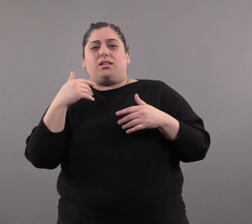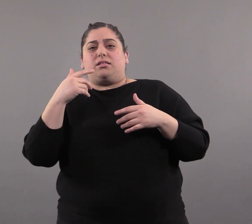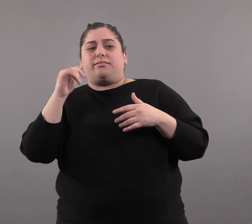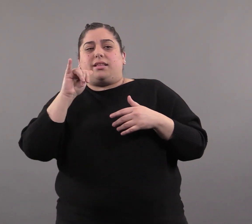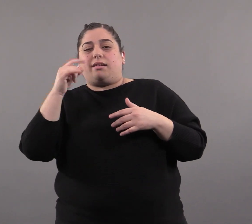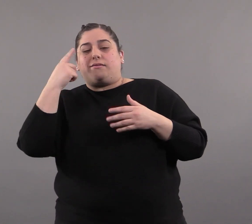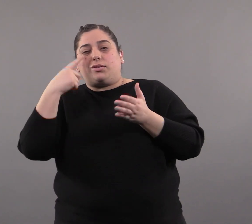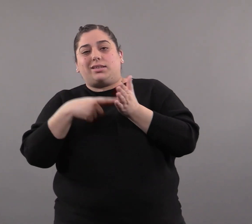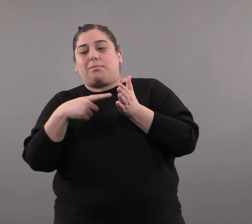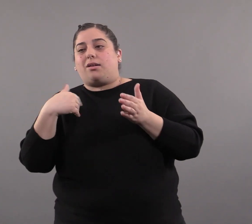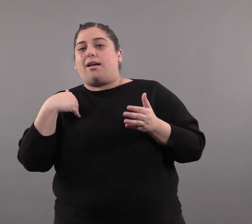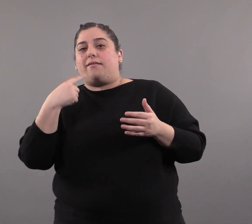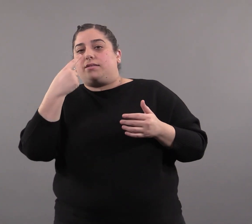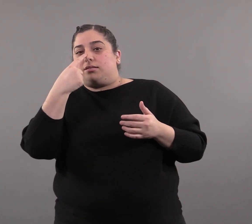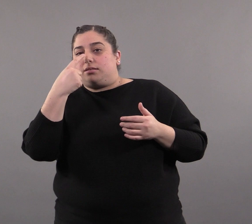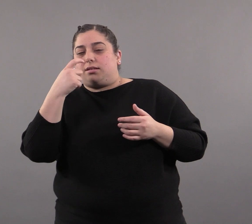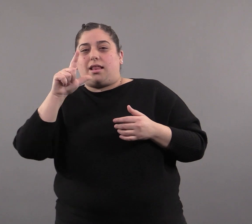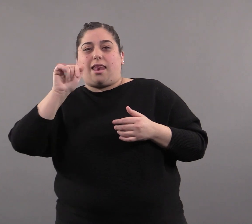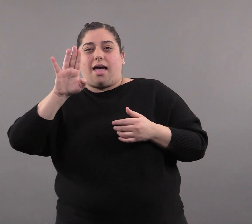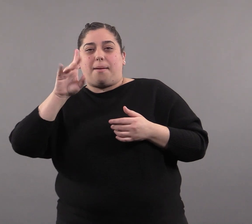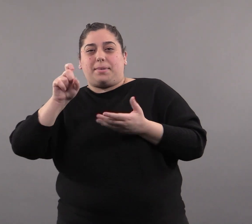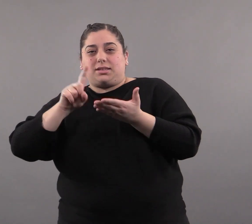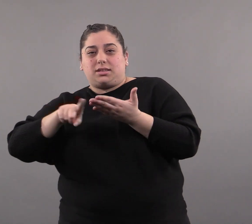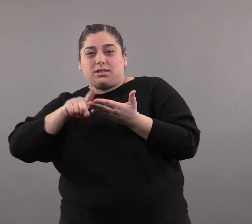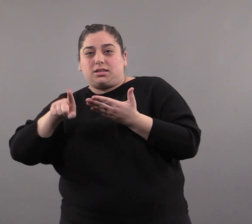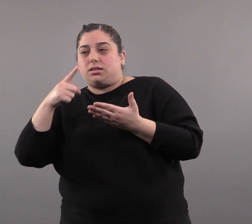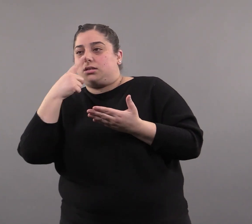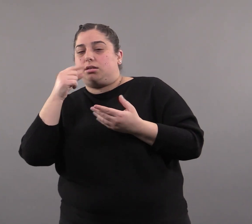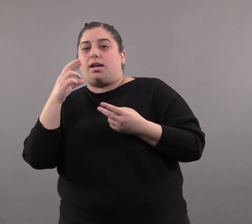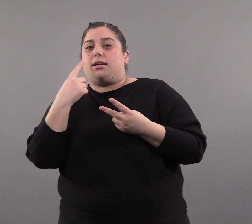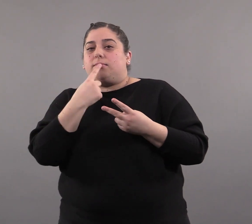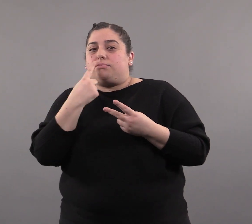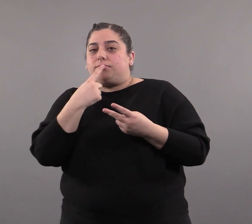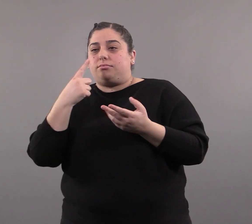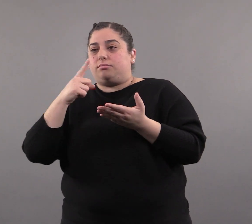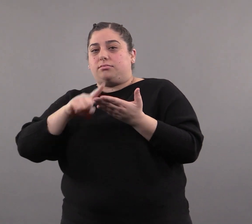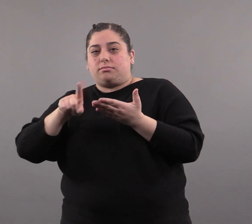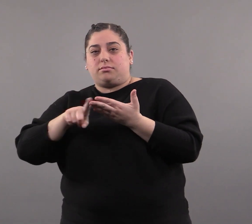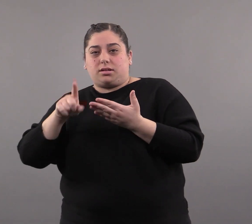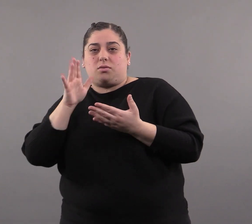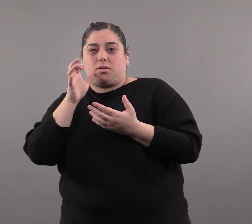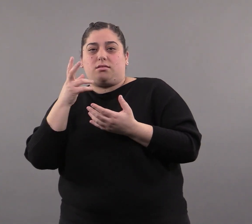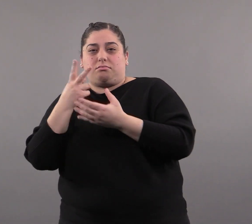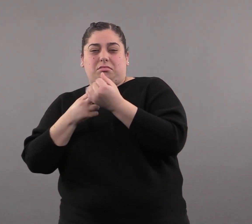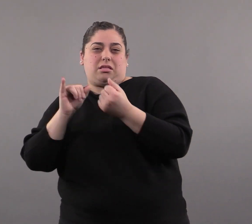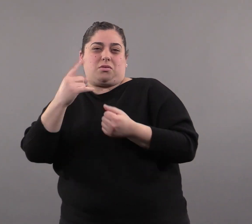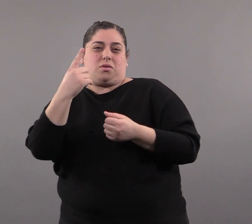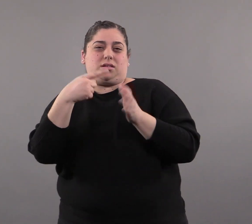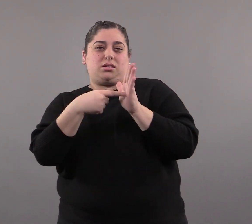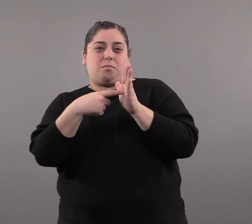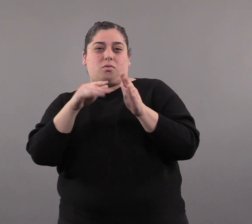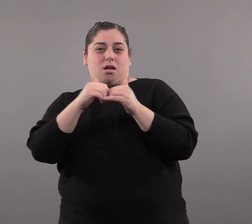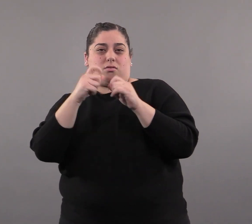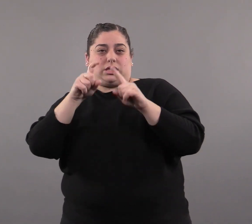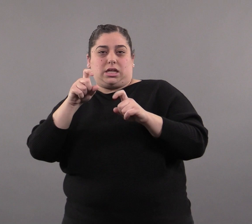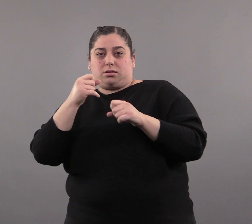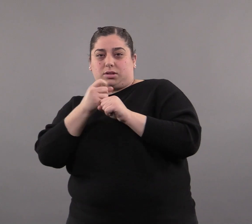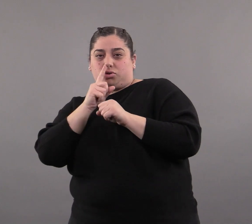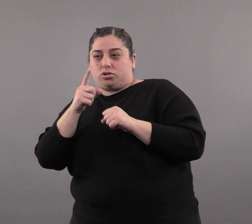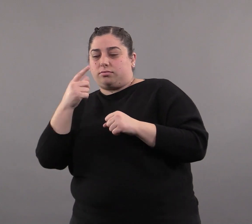can actually be combined together. And it's just a small example, maybe not as relevant to everybody here, not the general public, but a small example of